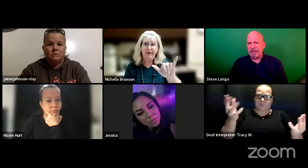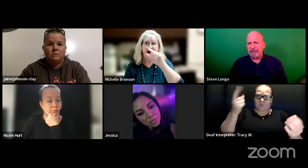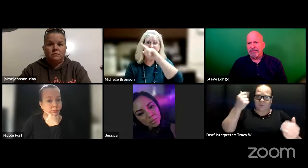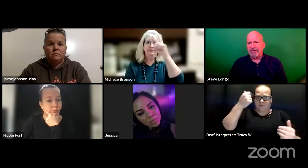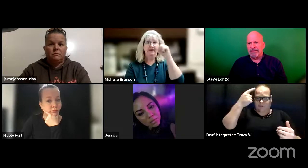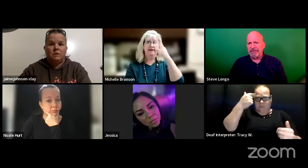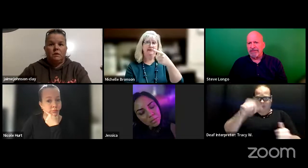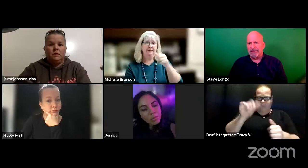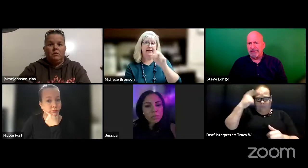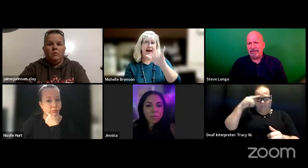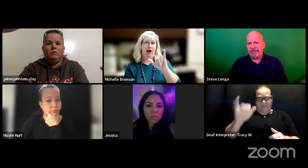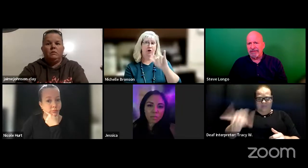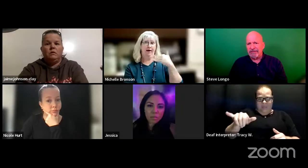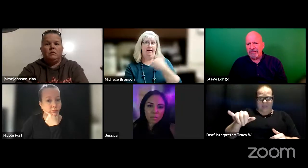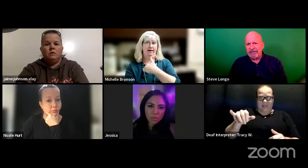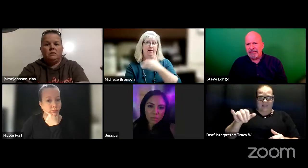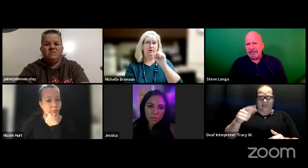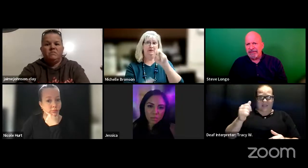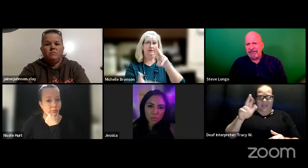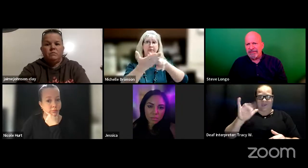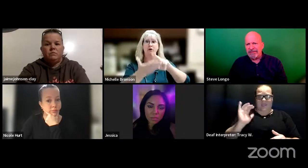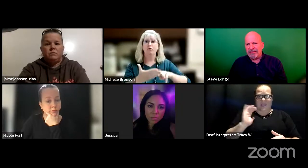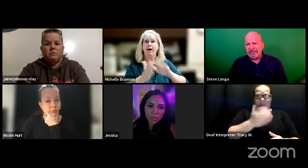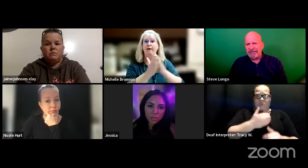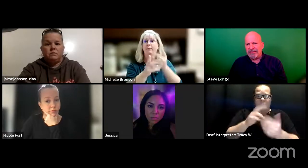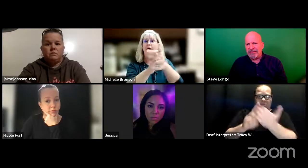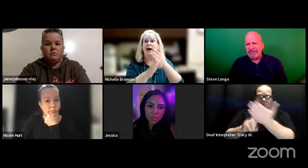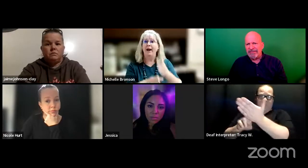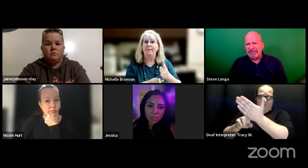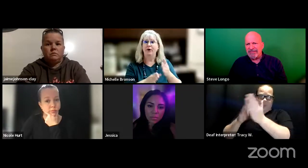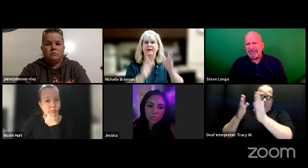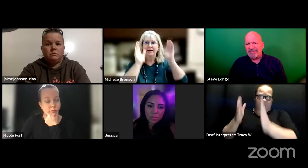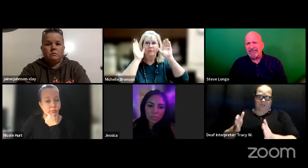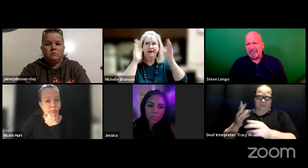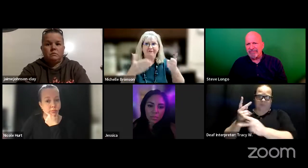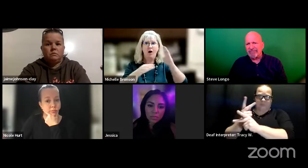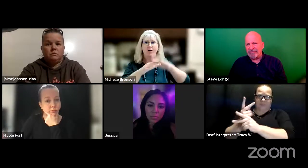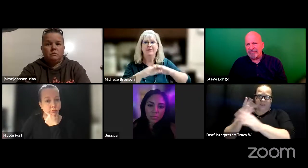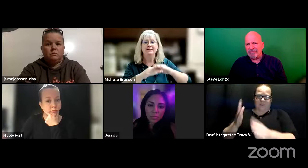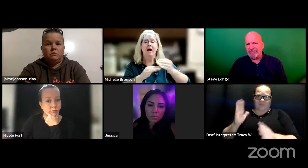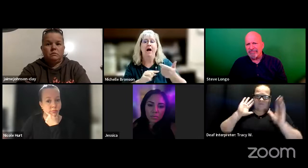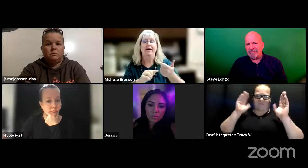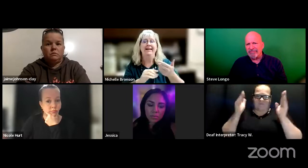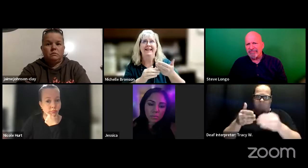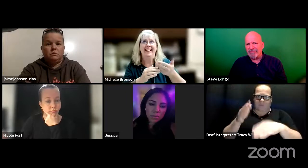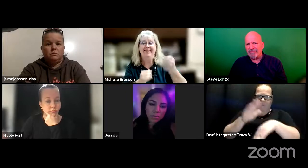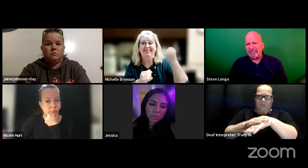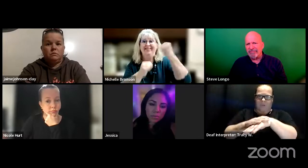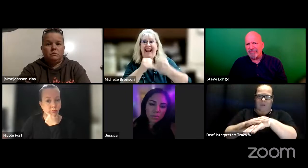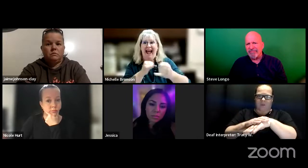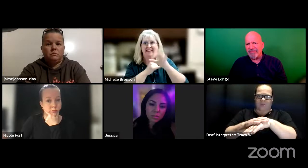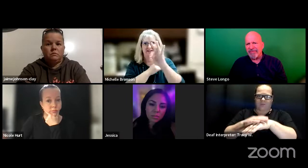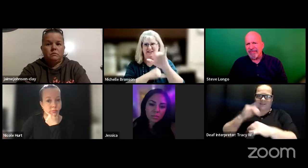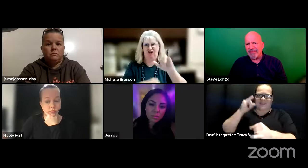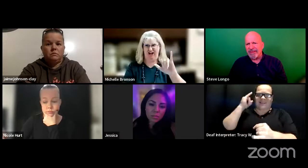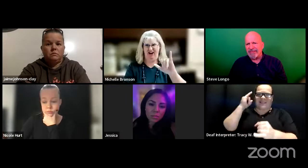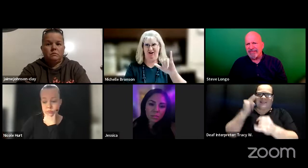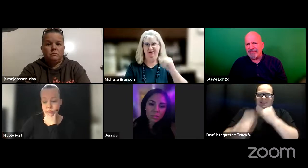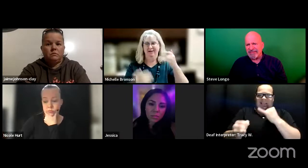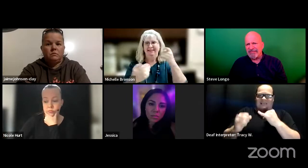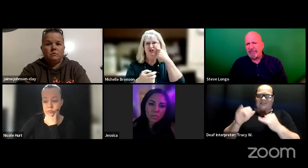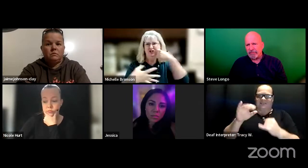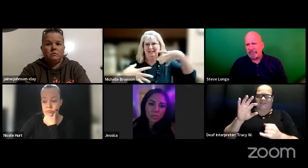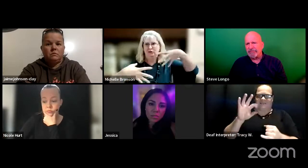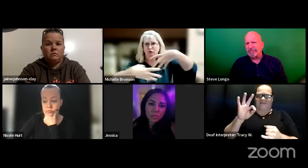behind, but I do want you to know that the reason for that is Gary, who is our contracted bookkeeper,